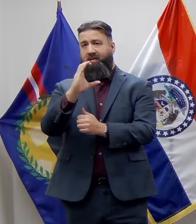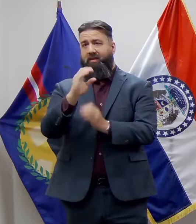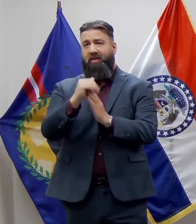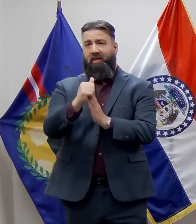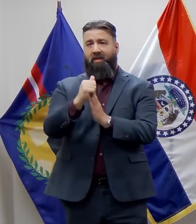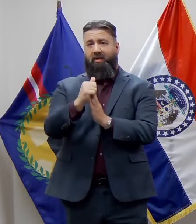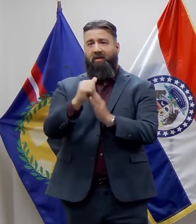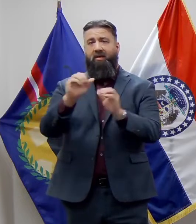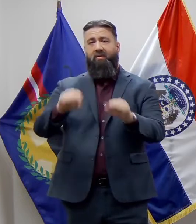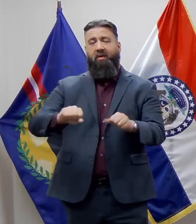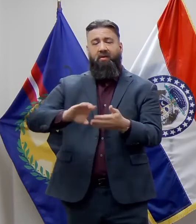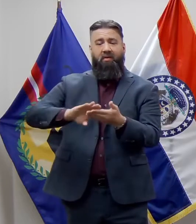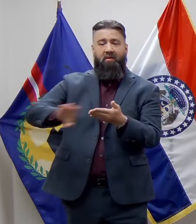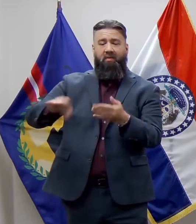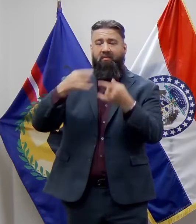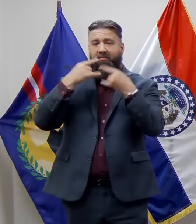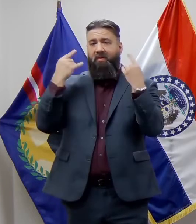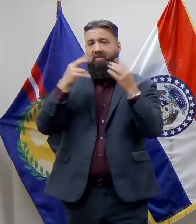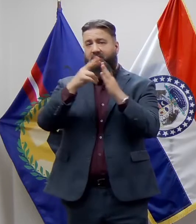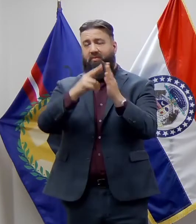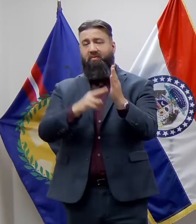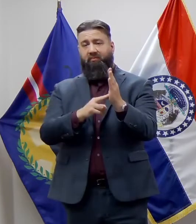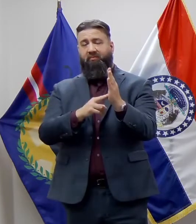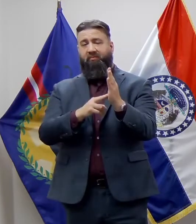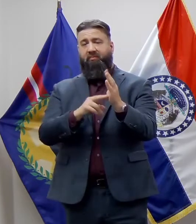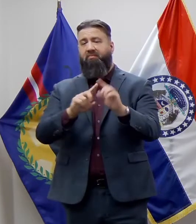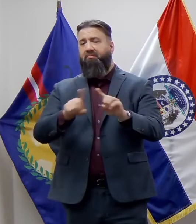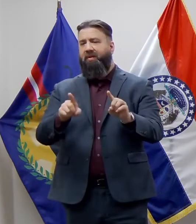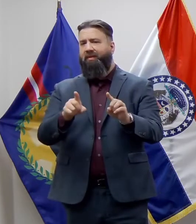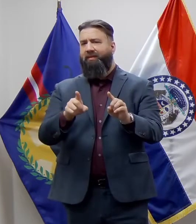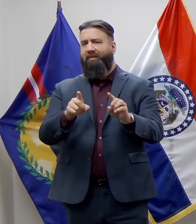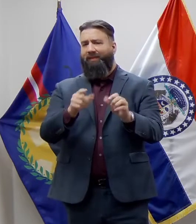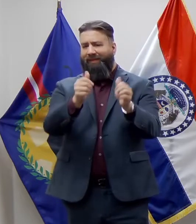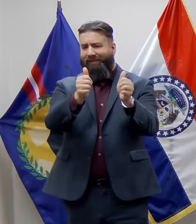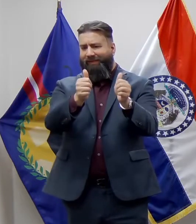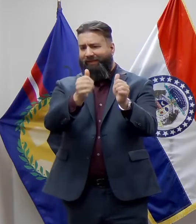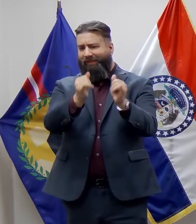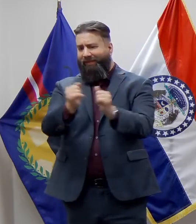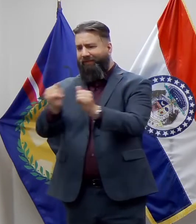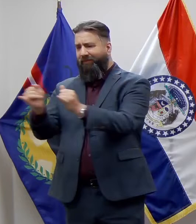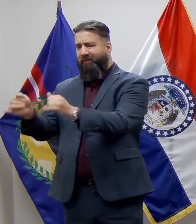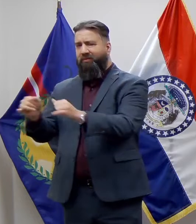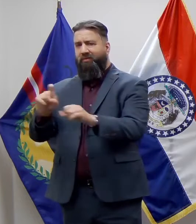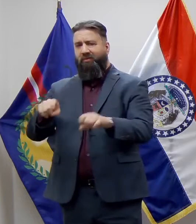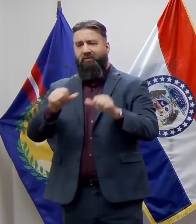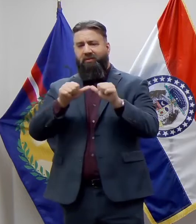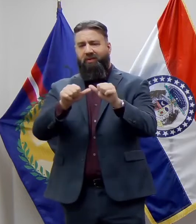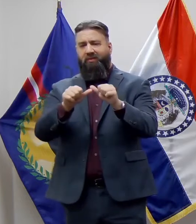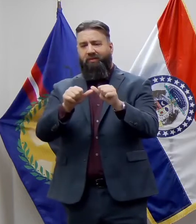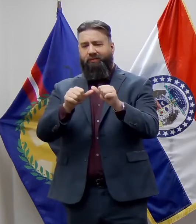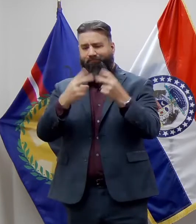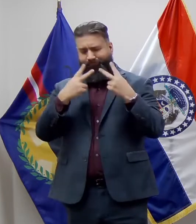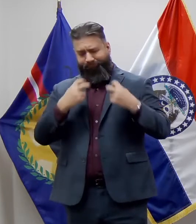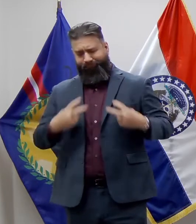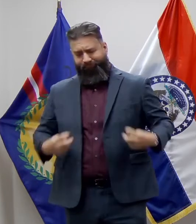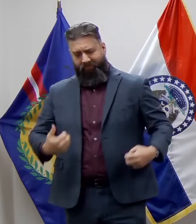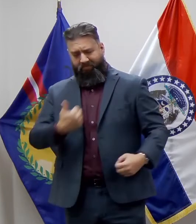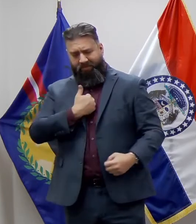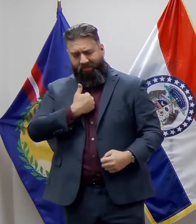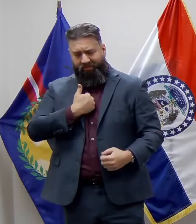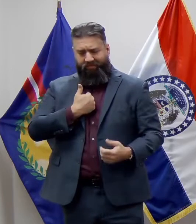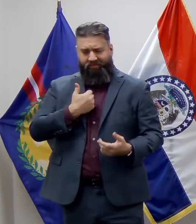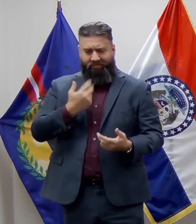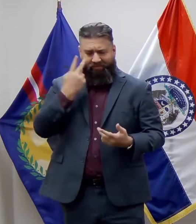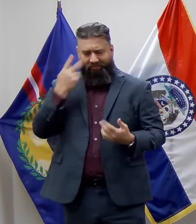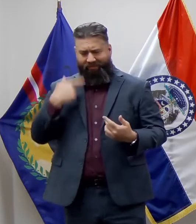lift our mask requirement, but individuals should continue to look at their own health status and the health status of